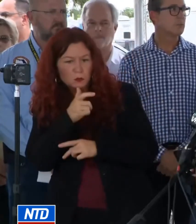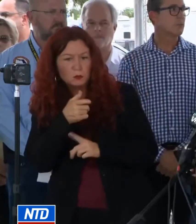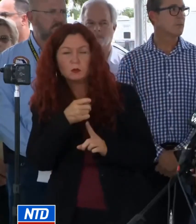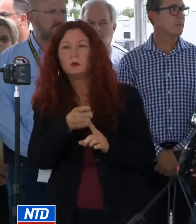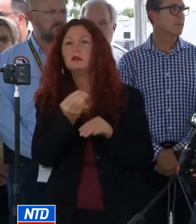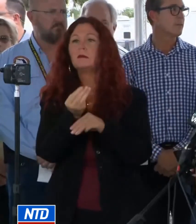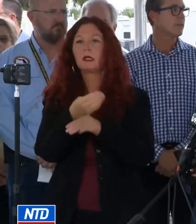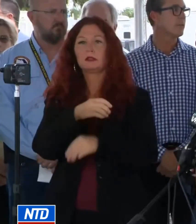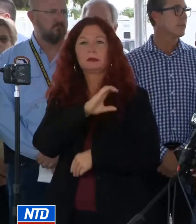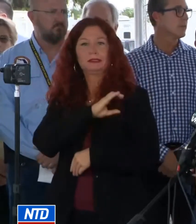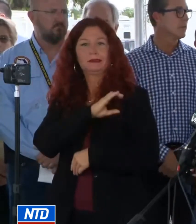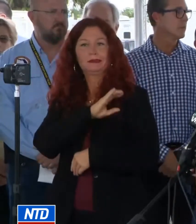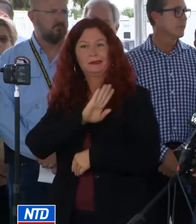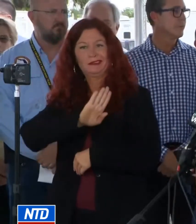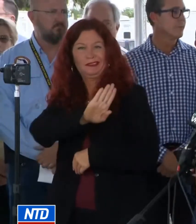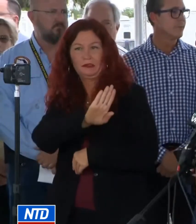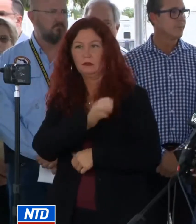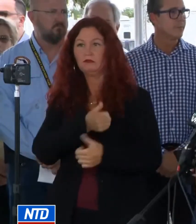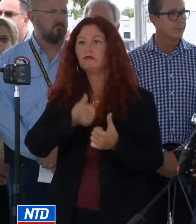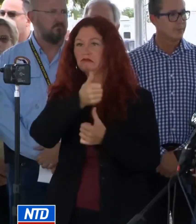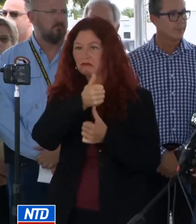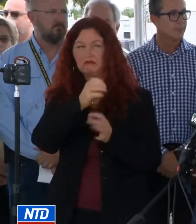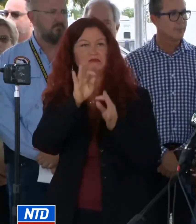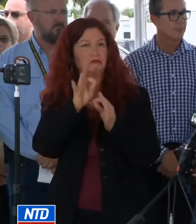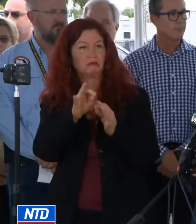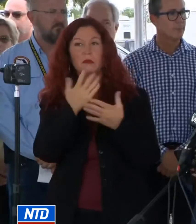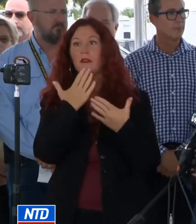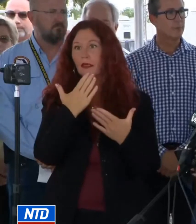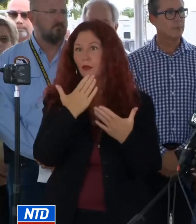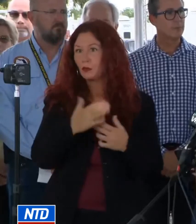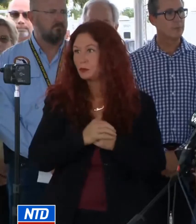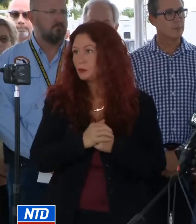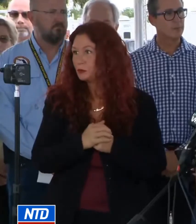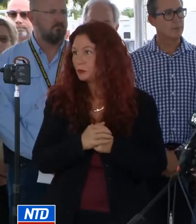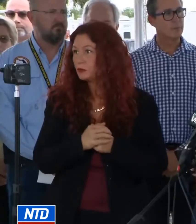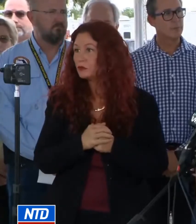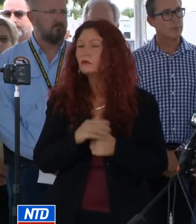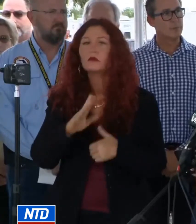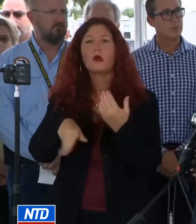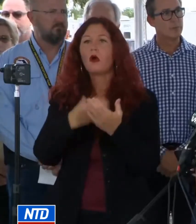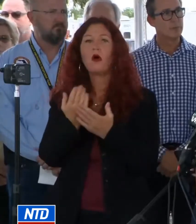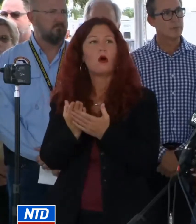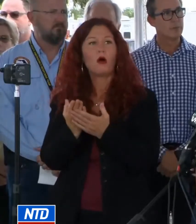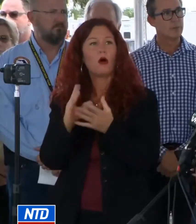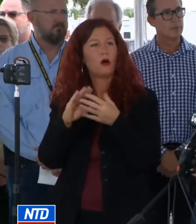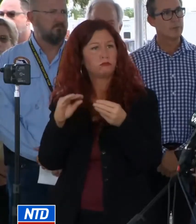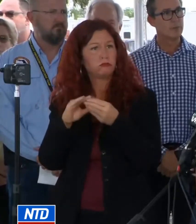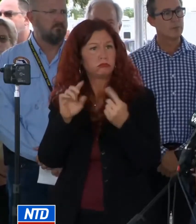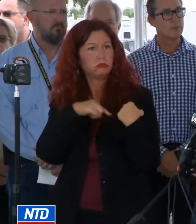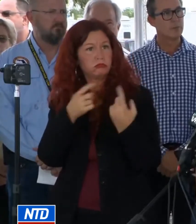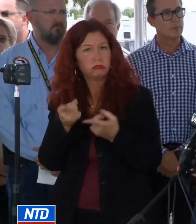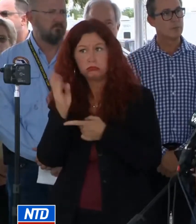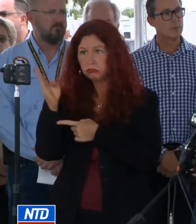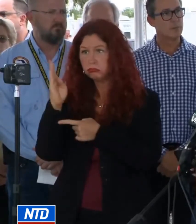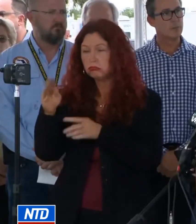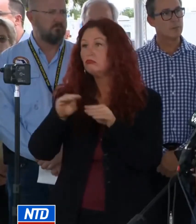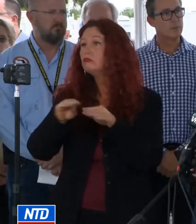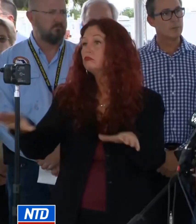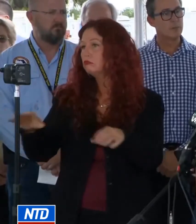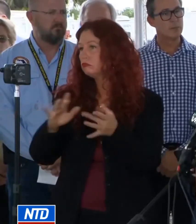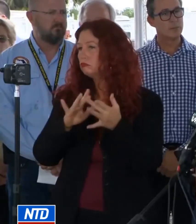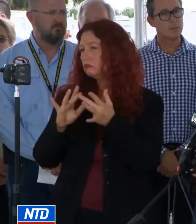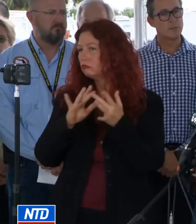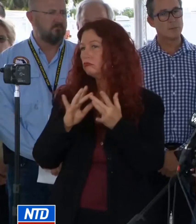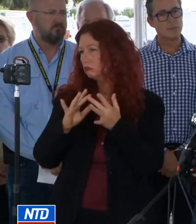to the public through our social media platforms. And today we were also very grateful to learn that our president,